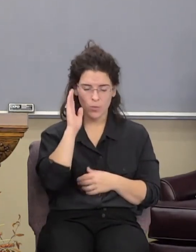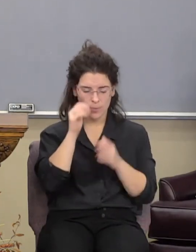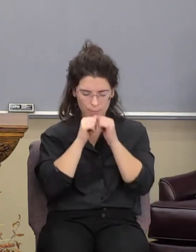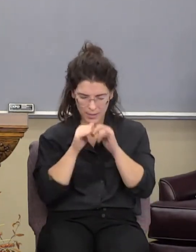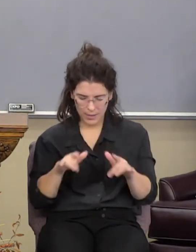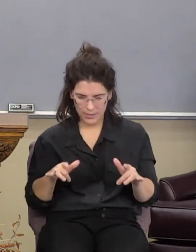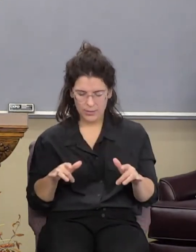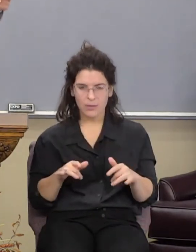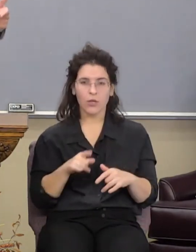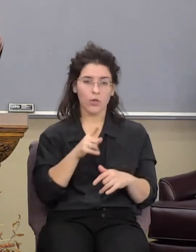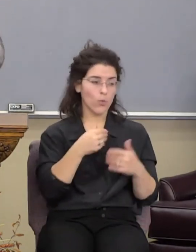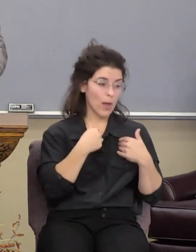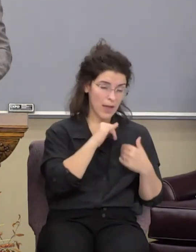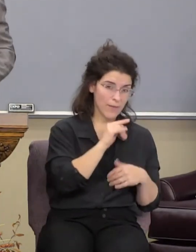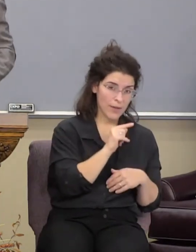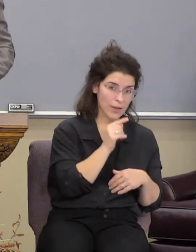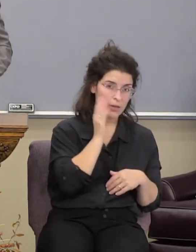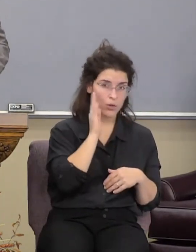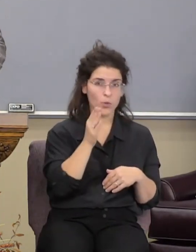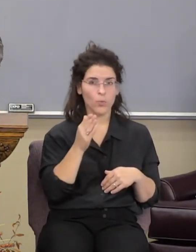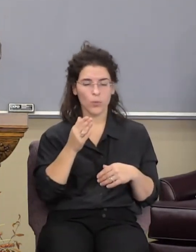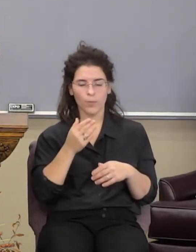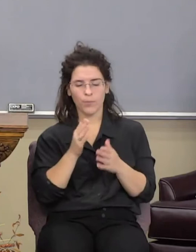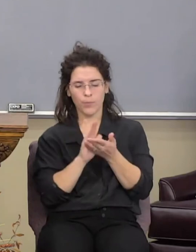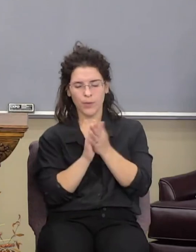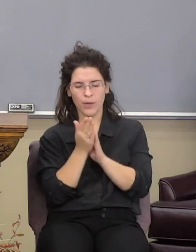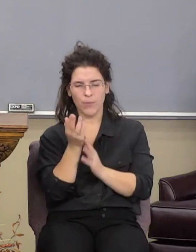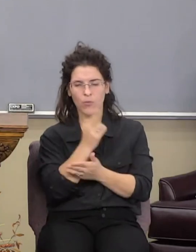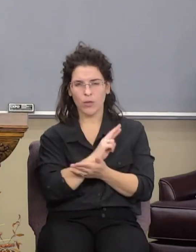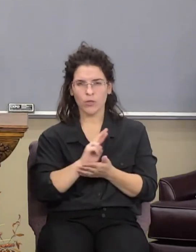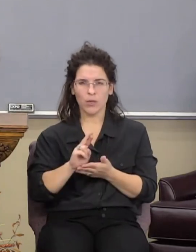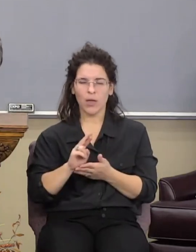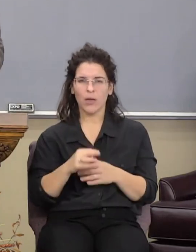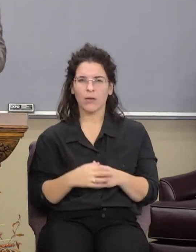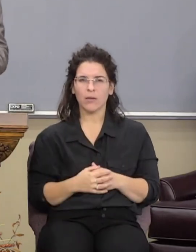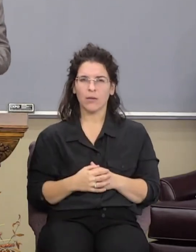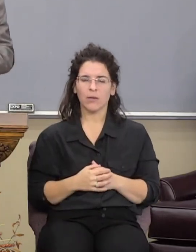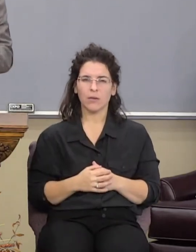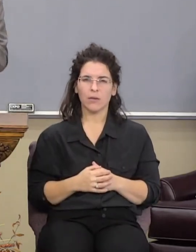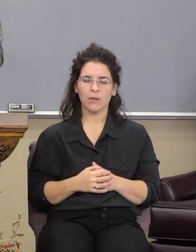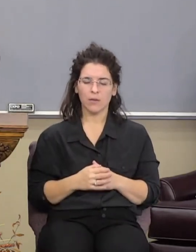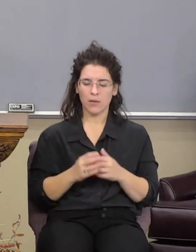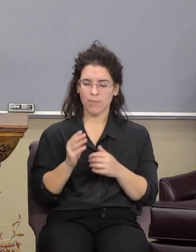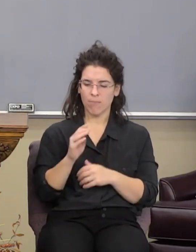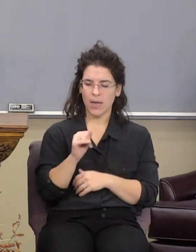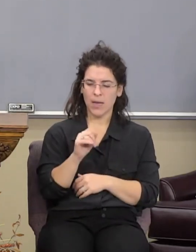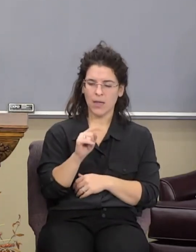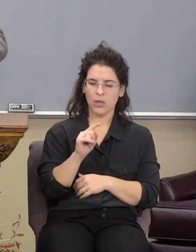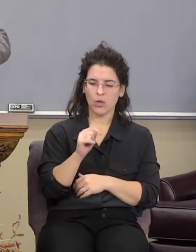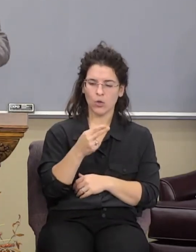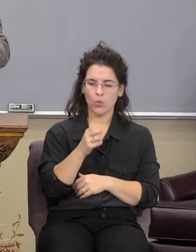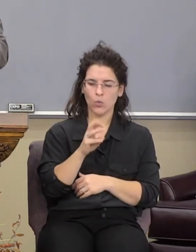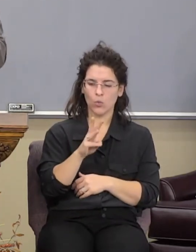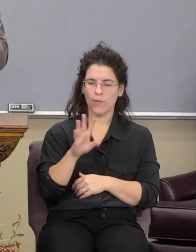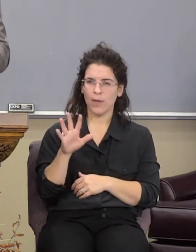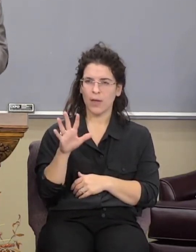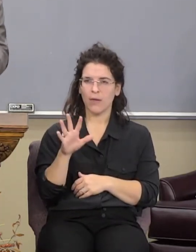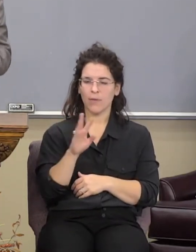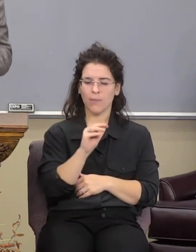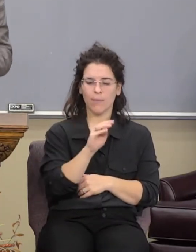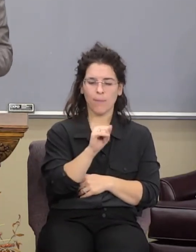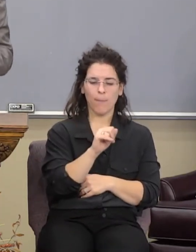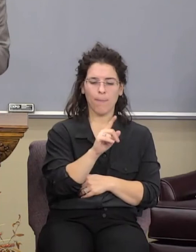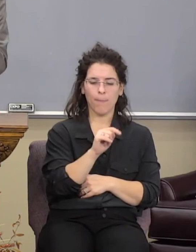blessed. You have it, you'll get righteousness. Go over to Matthew chapter 5, because quite frankly, fear